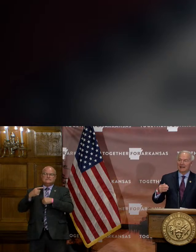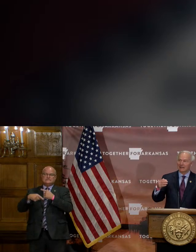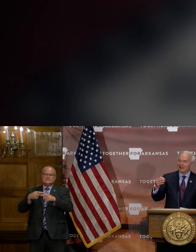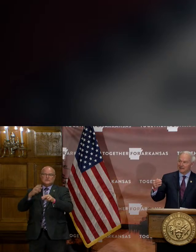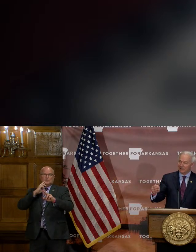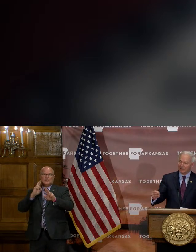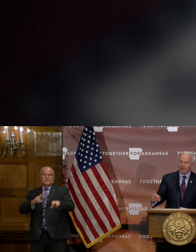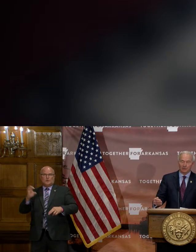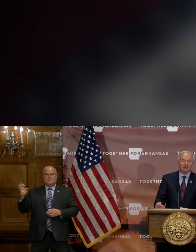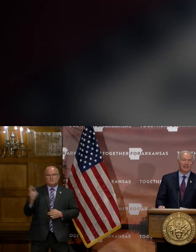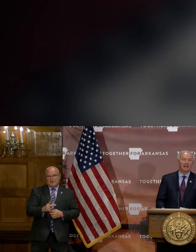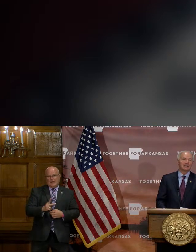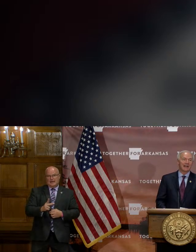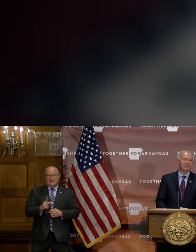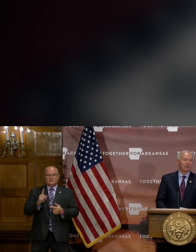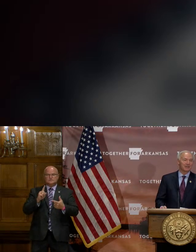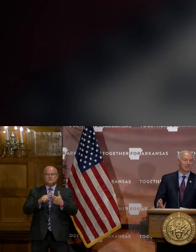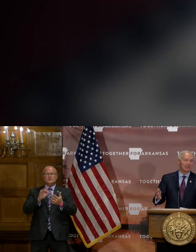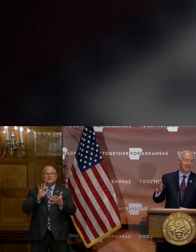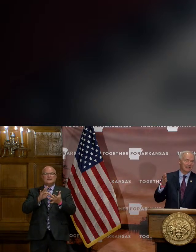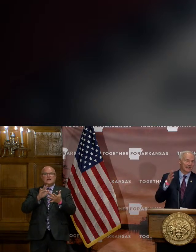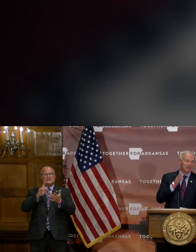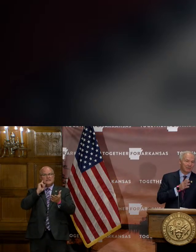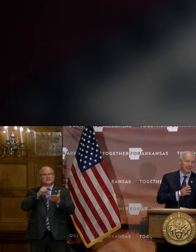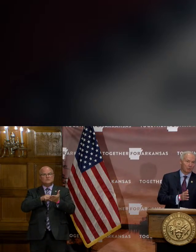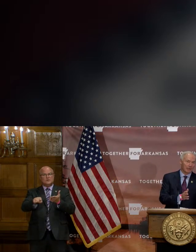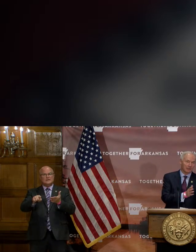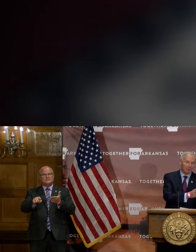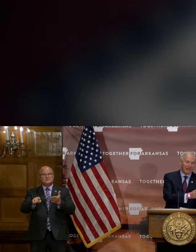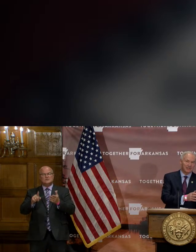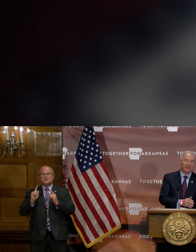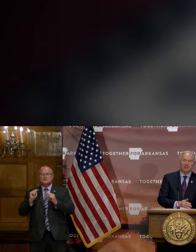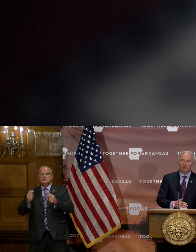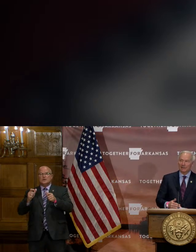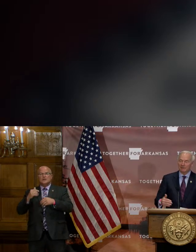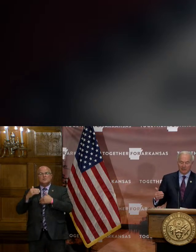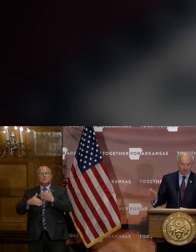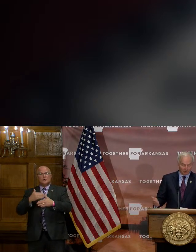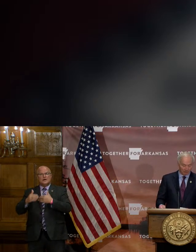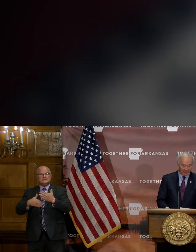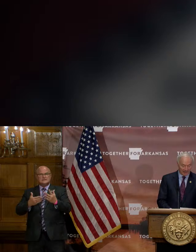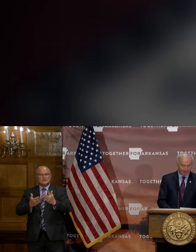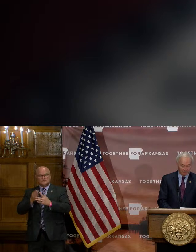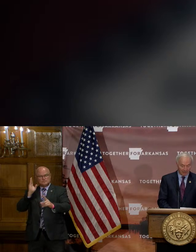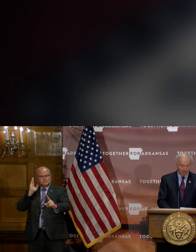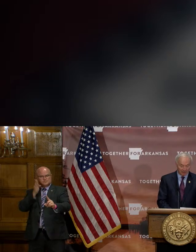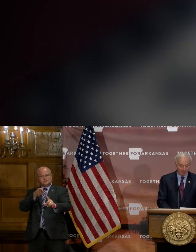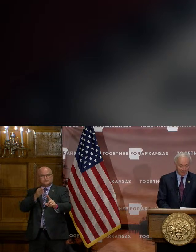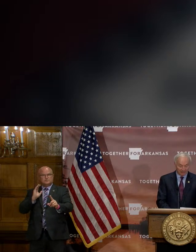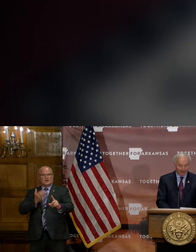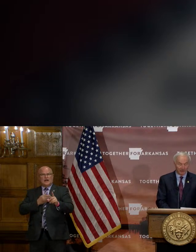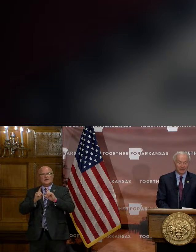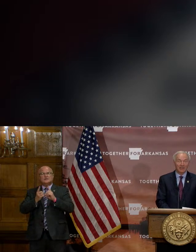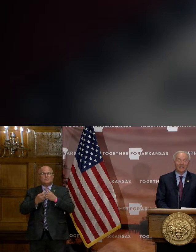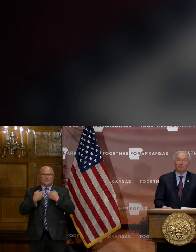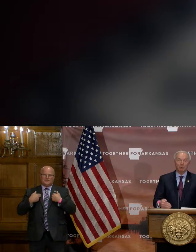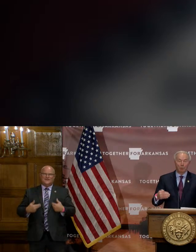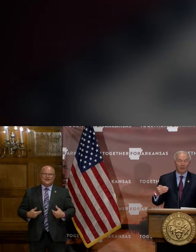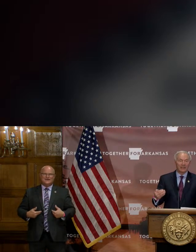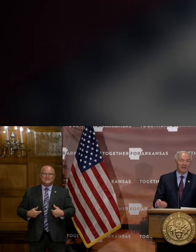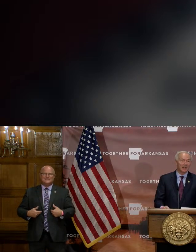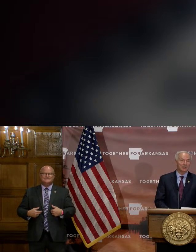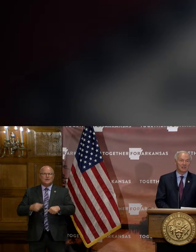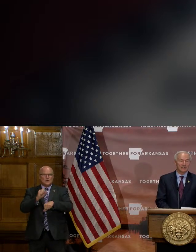reports back, to get it to the contact tracer. It's a much quicker process whenever it goes directly through our Department of Health.